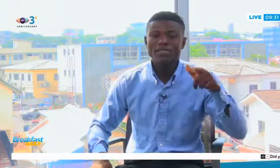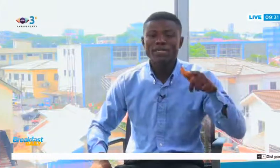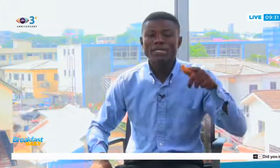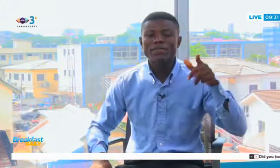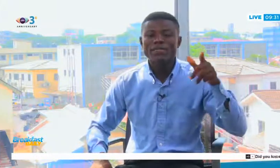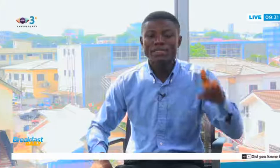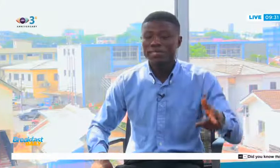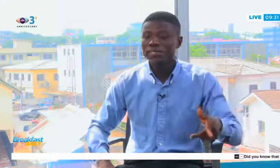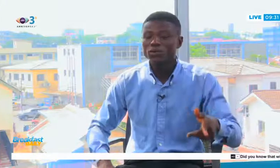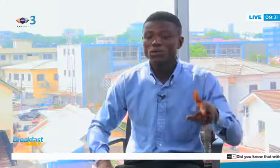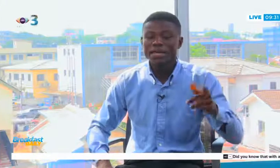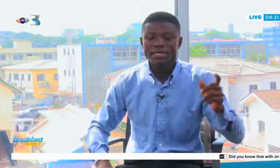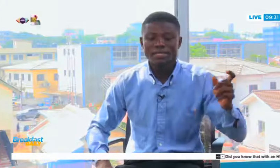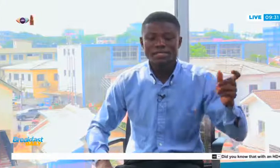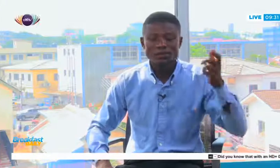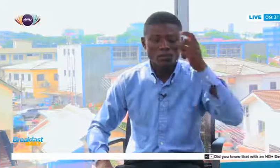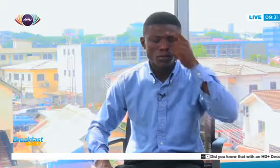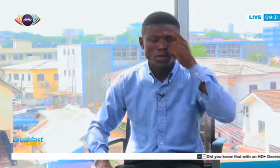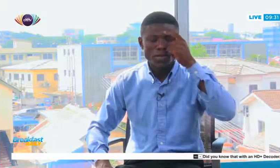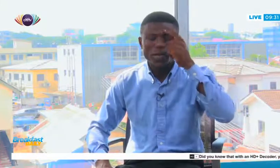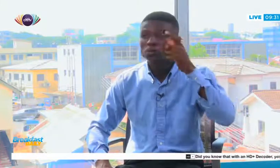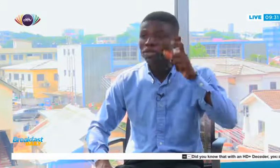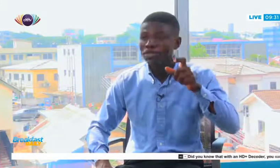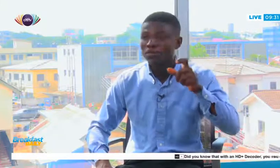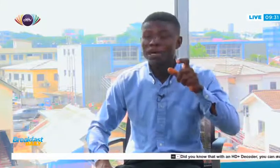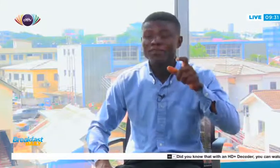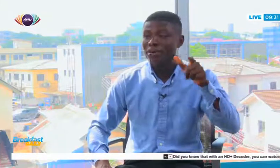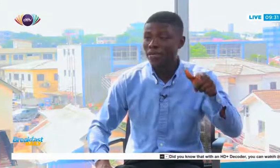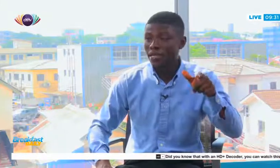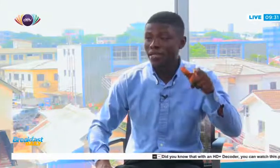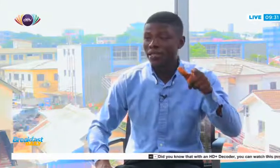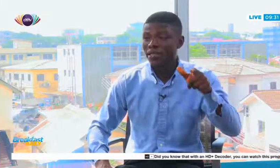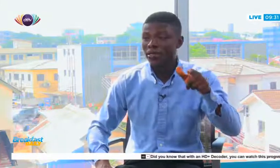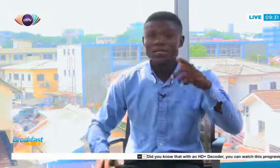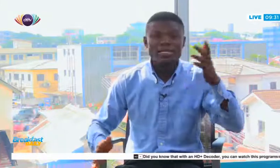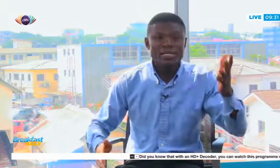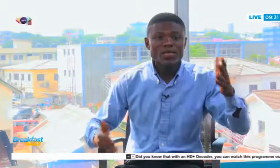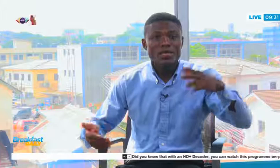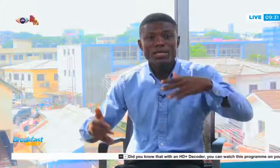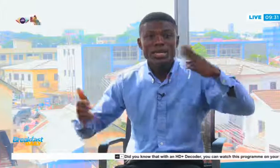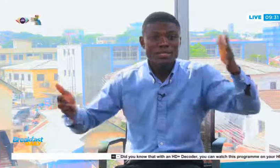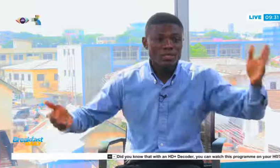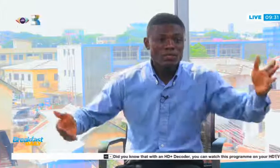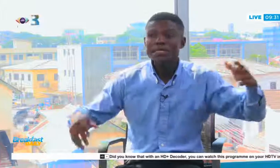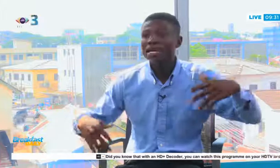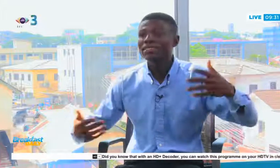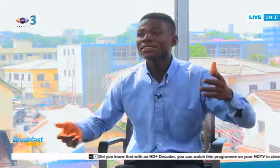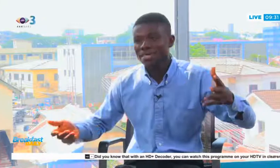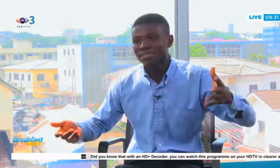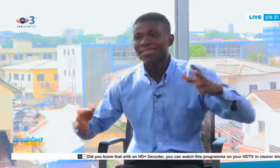Oh, Even 3 days ago, I did this song, Praises by Fameye. Okay. Praise the Lord, And hallelujah. then you interpret it? Yes, in Wow.